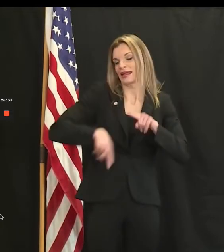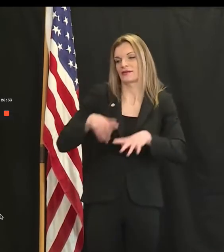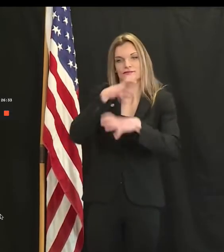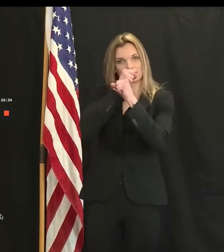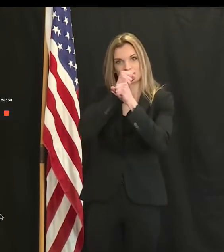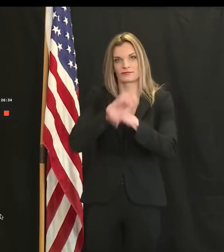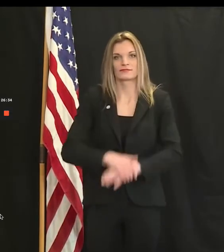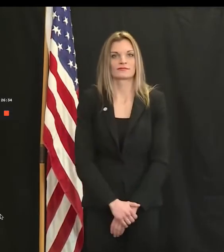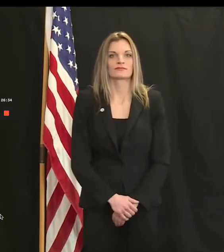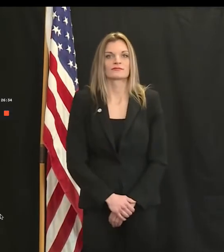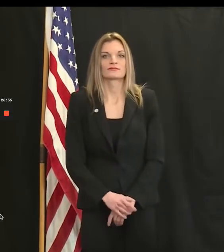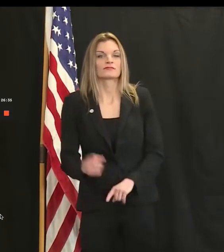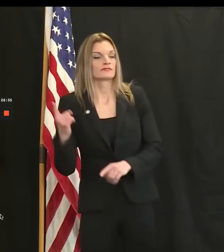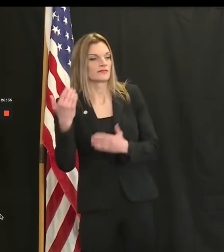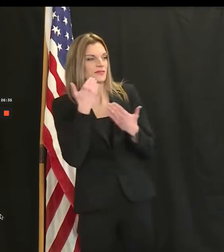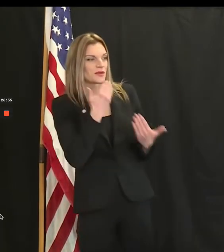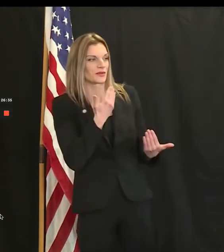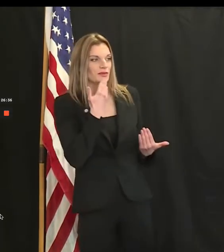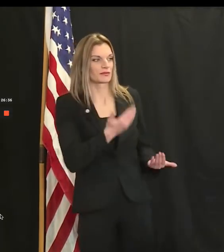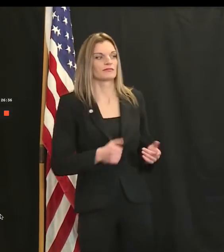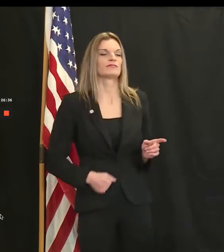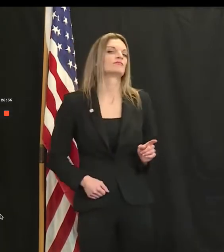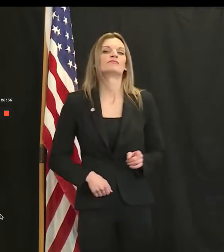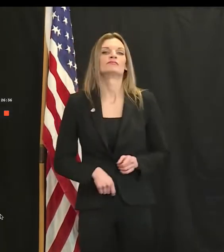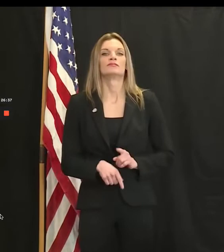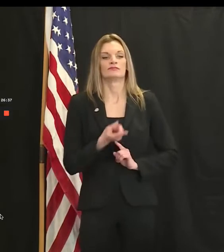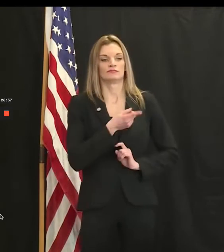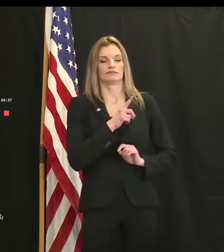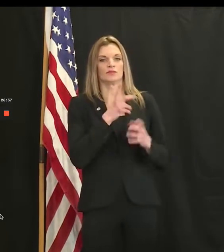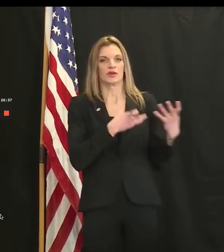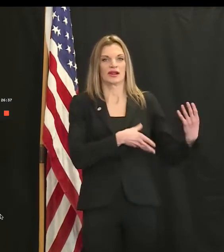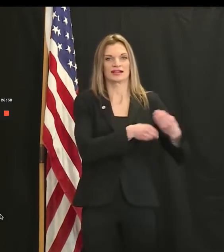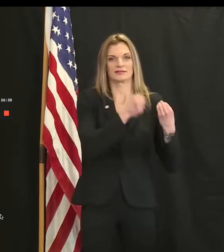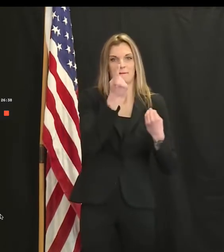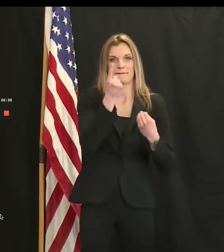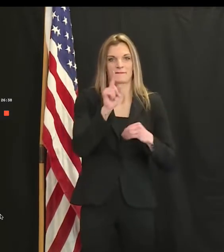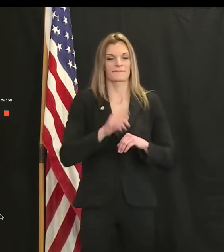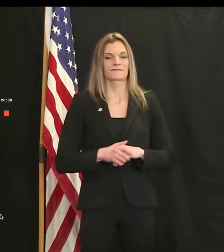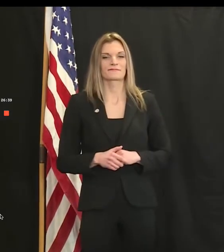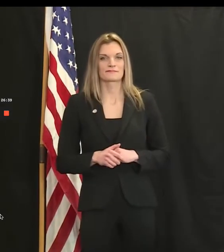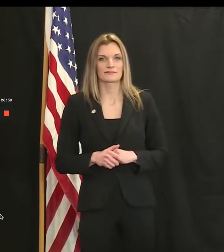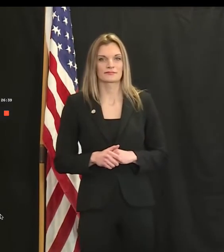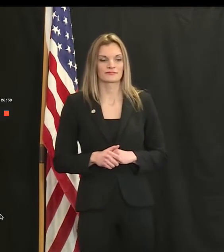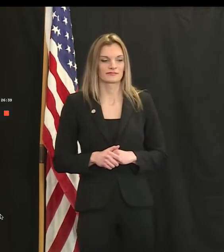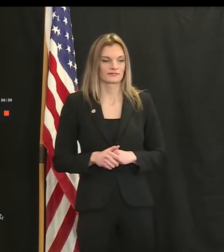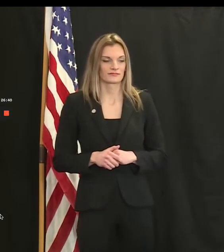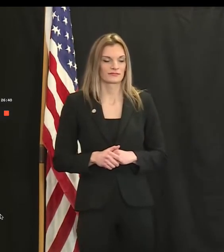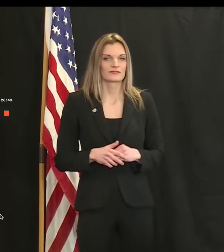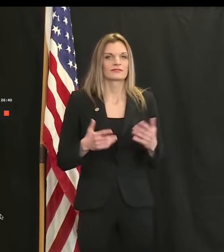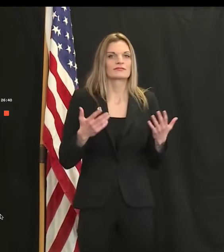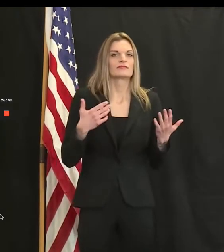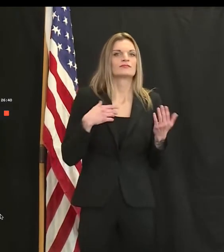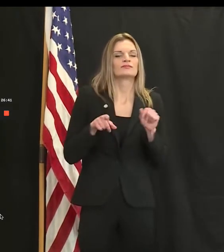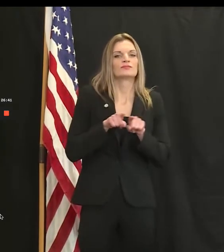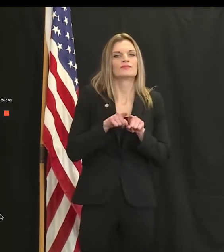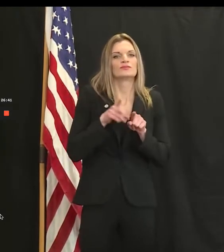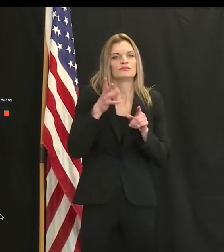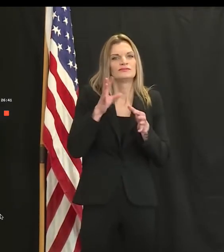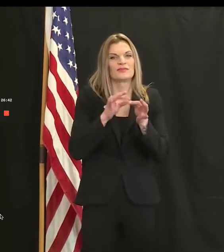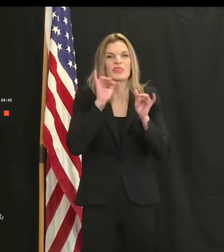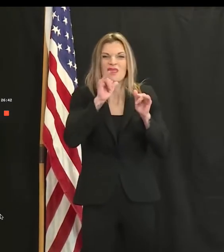Thank you, Prosecutor Worthy, and thanks, Jim. I just want to comment, say one my thing. My apologies. Solicitor General would like to respond. I want to comment on the grand